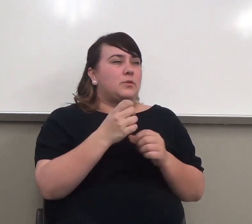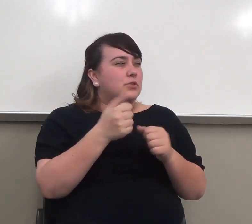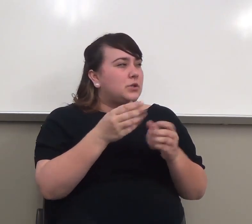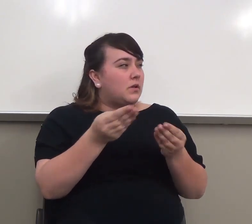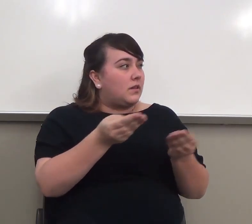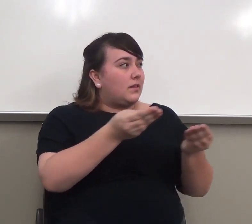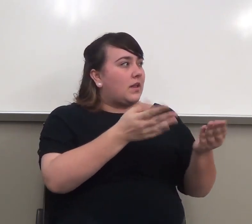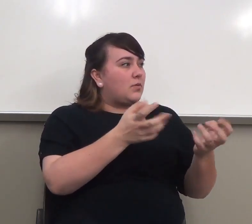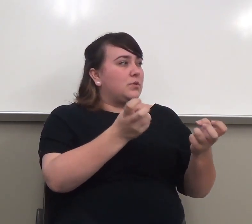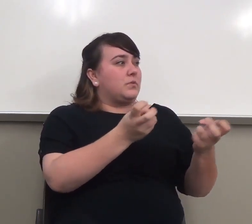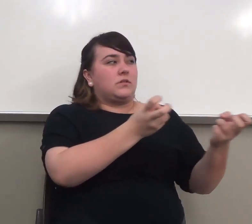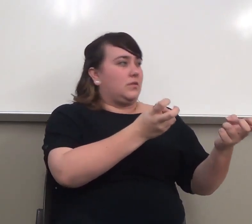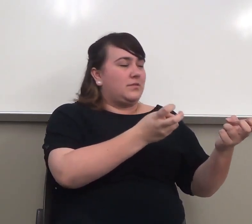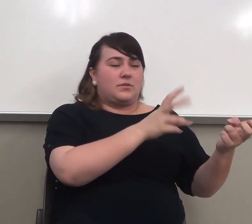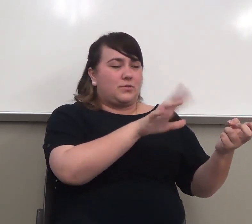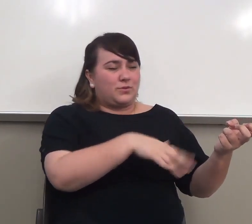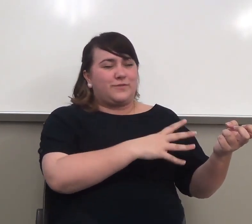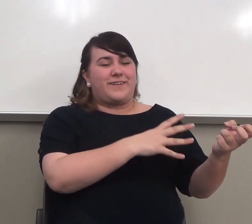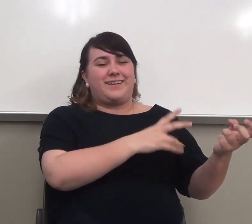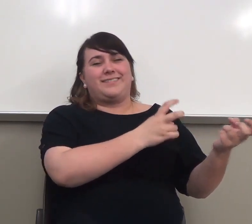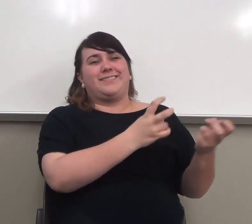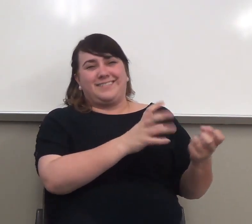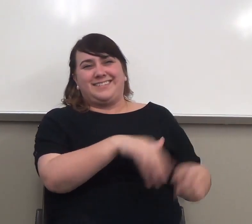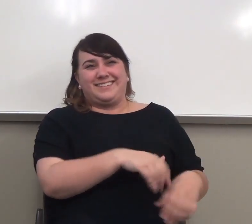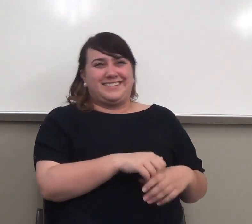you have all the assignments.